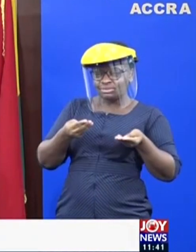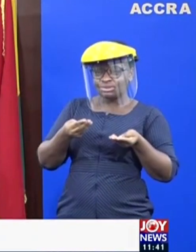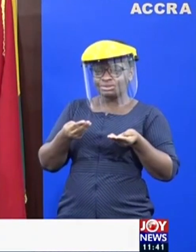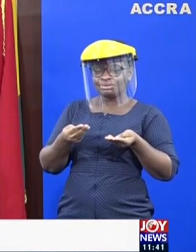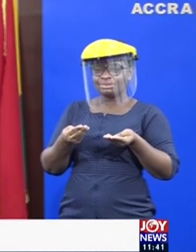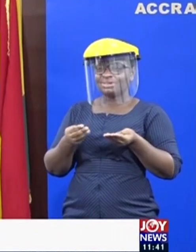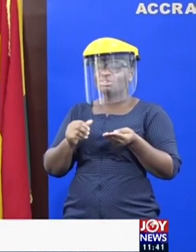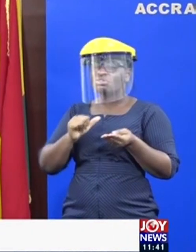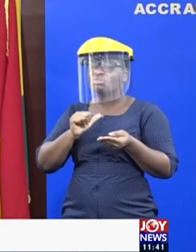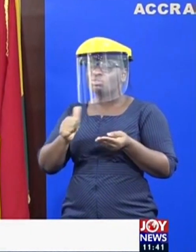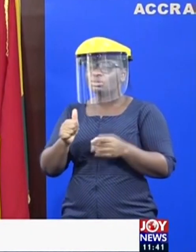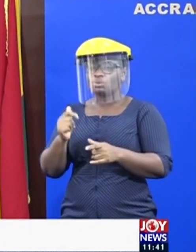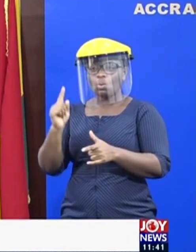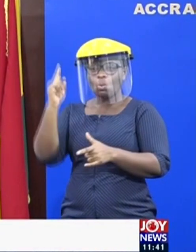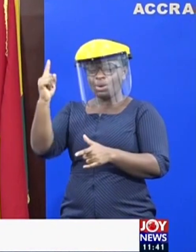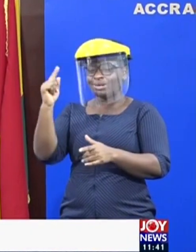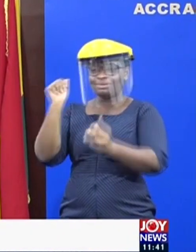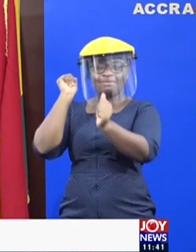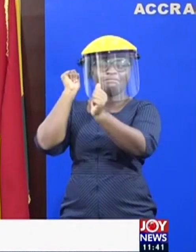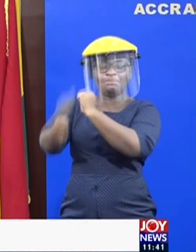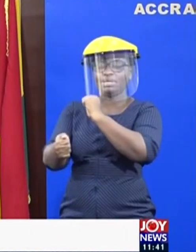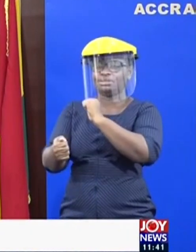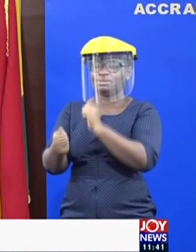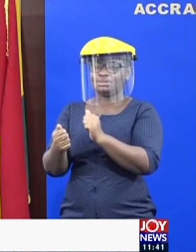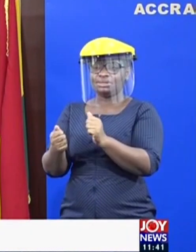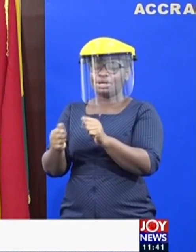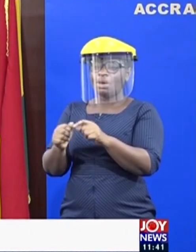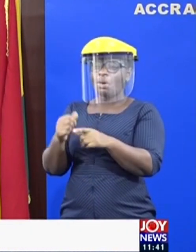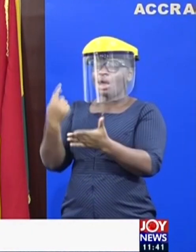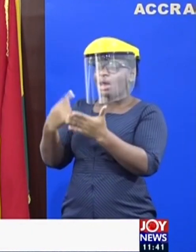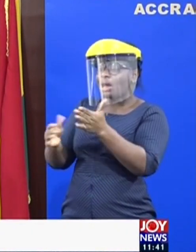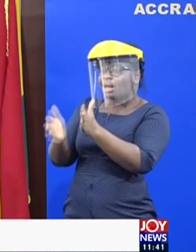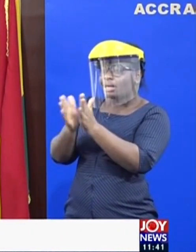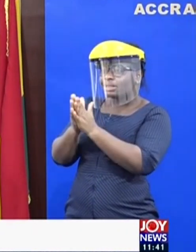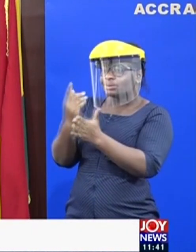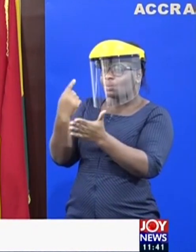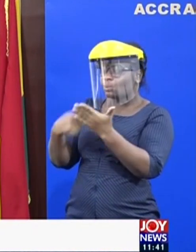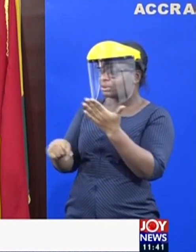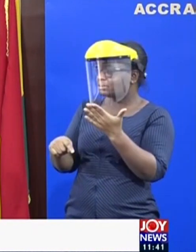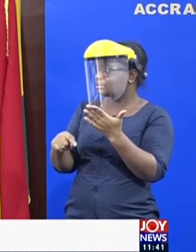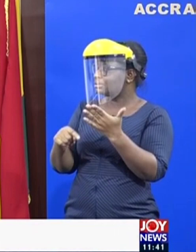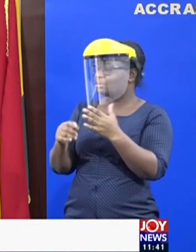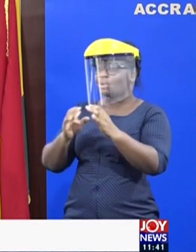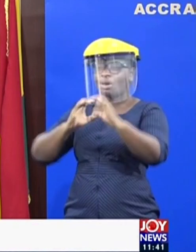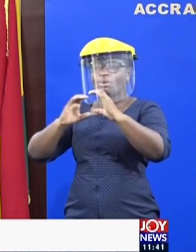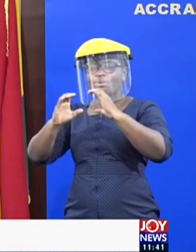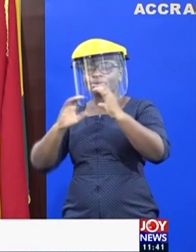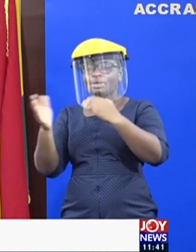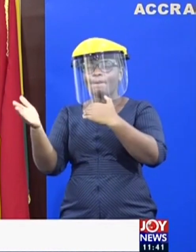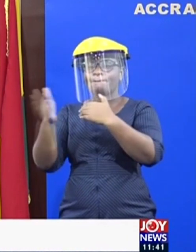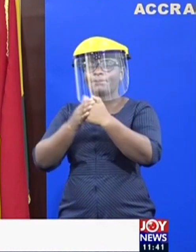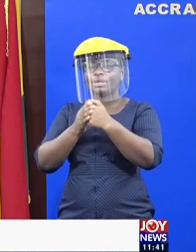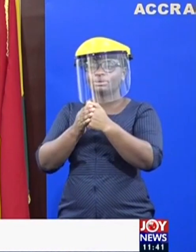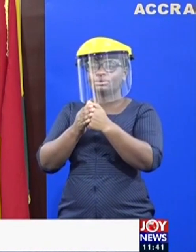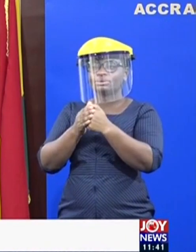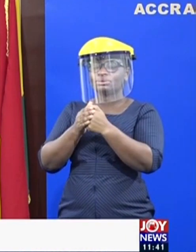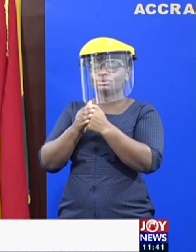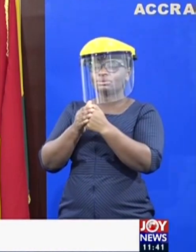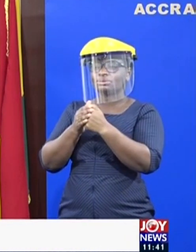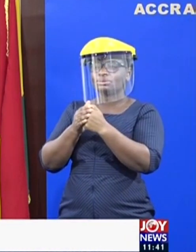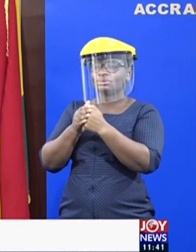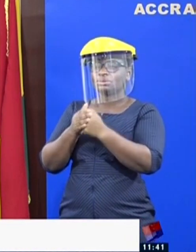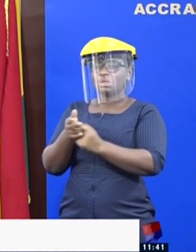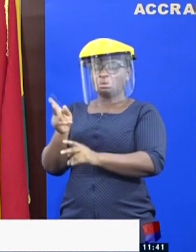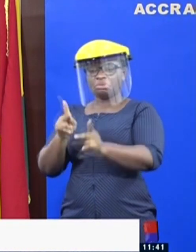one of them has passed the test. And you asked what we have, of course, communicated back to